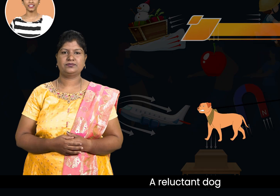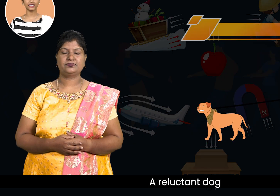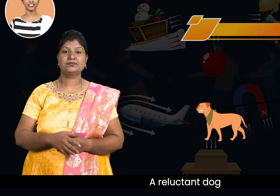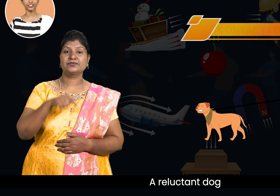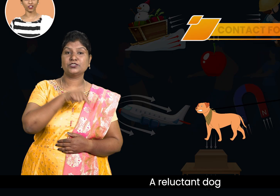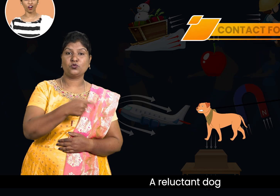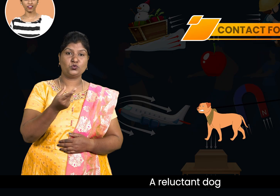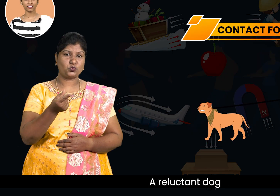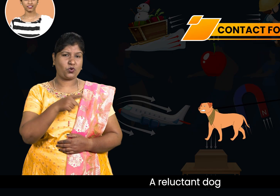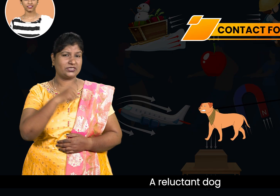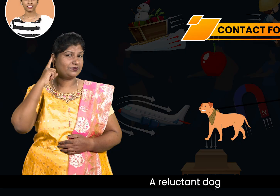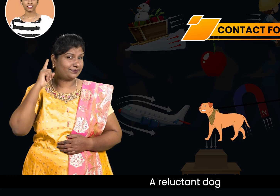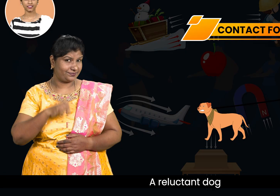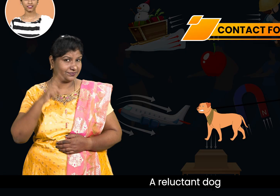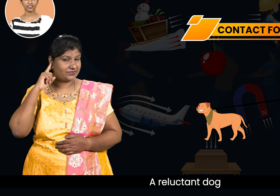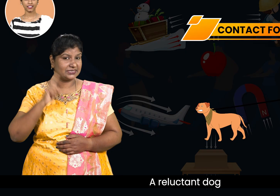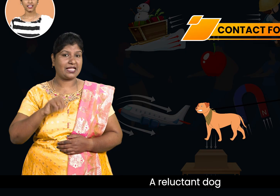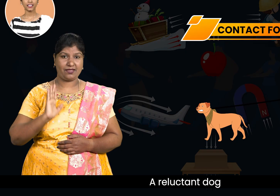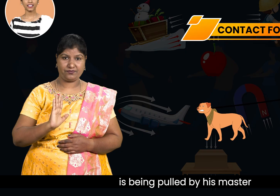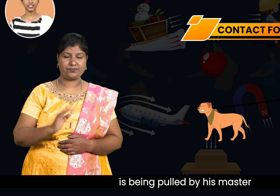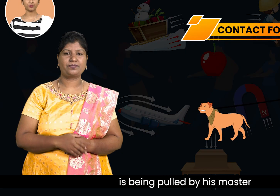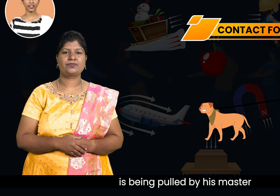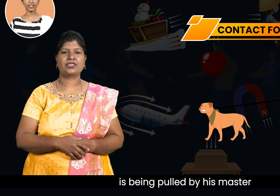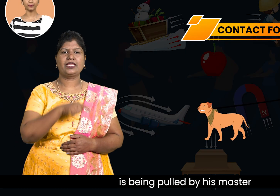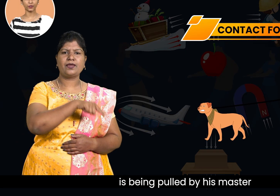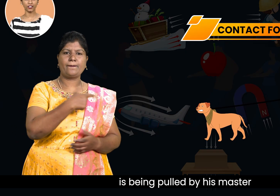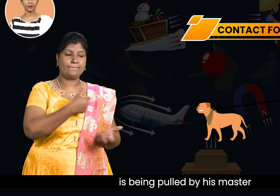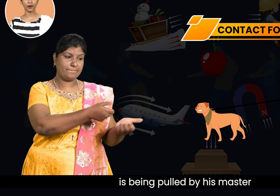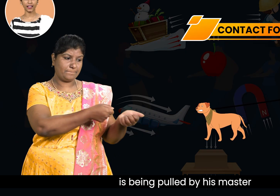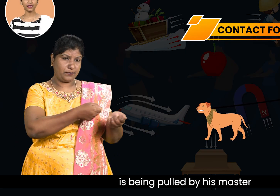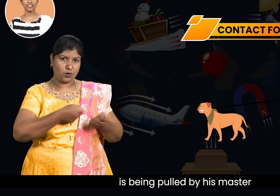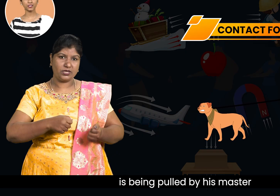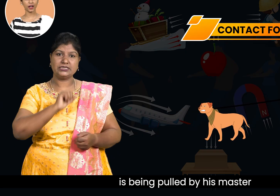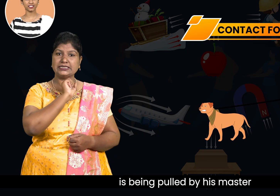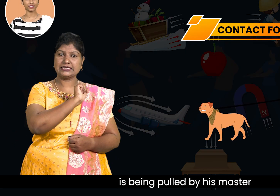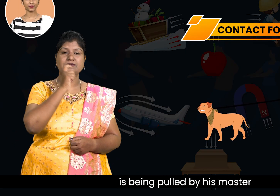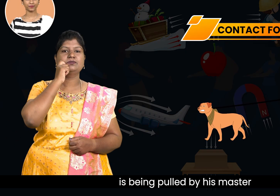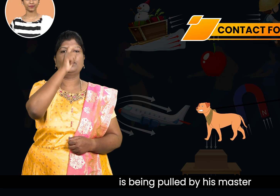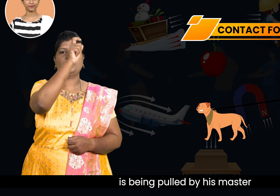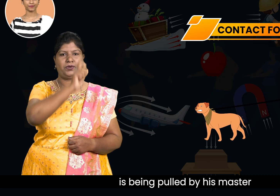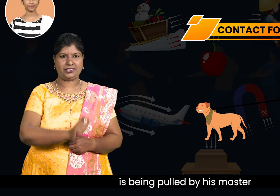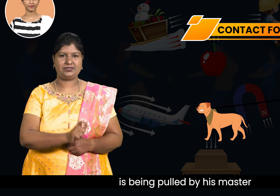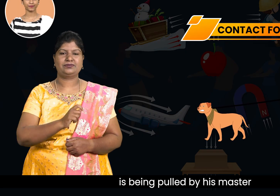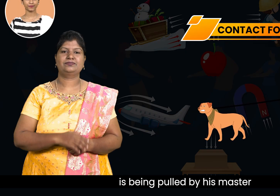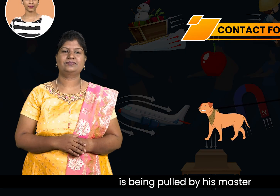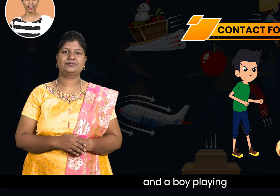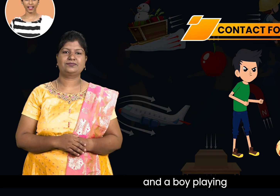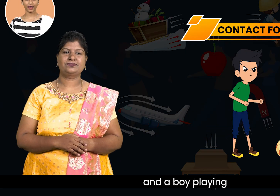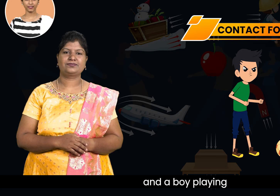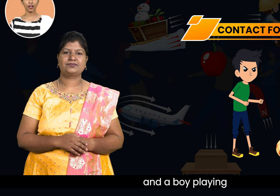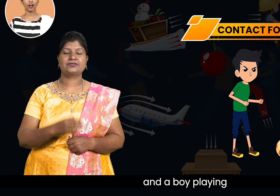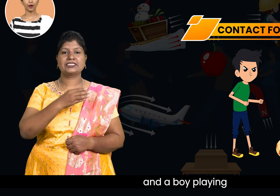A reluctant dog is being pulled by his master.